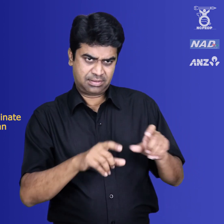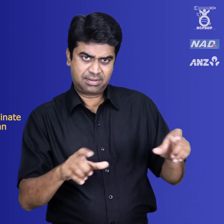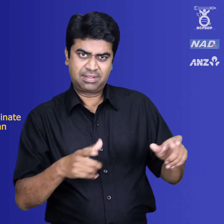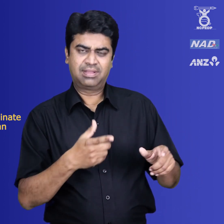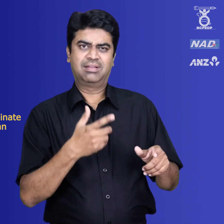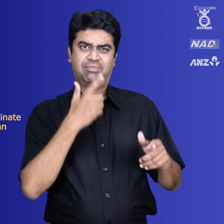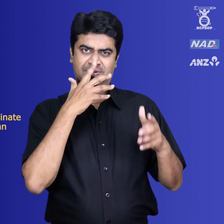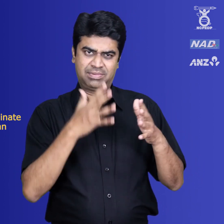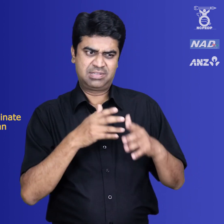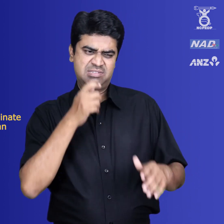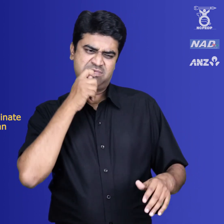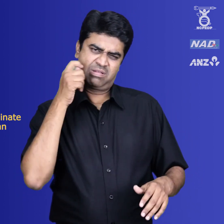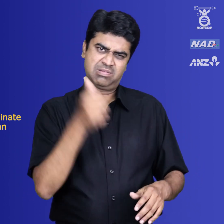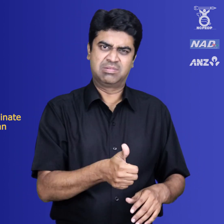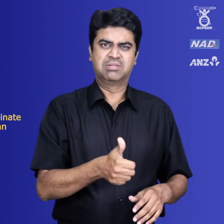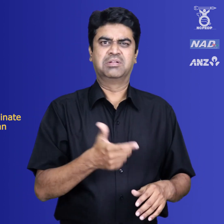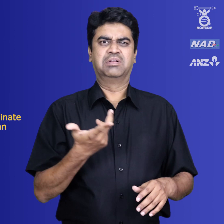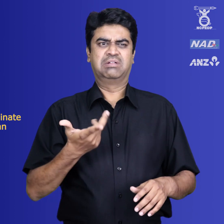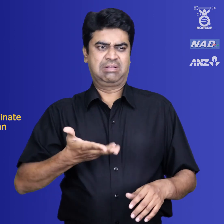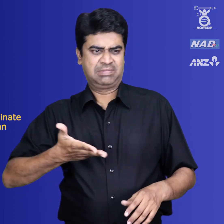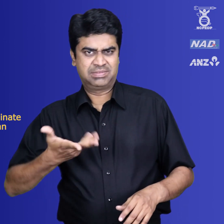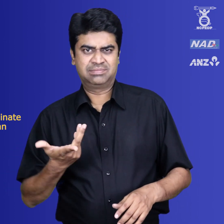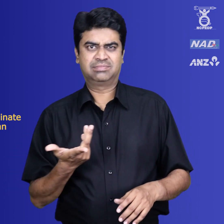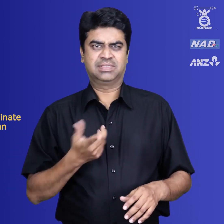position to exploit her sexually.